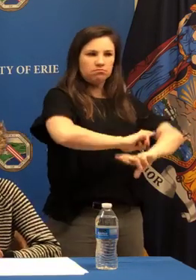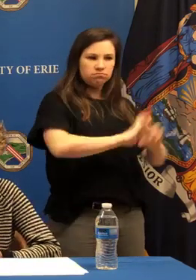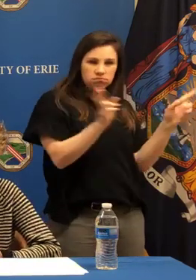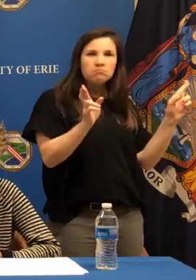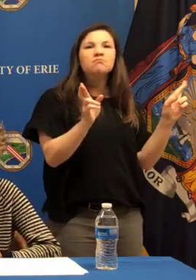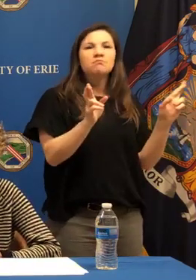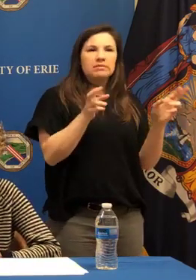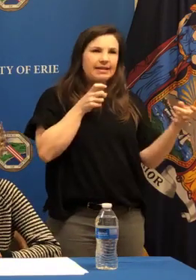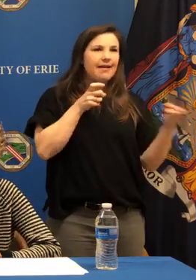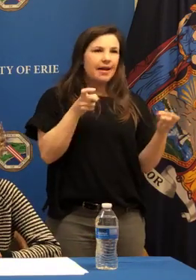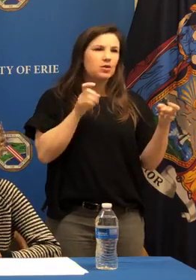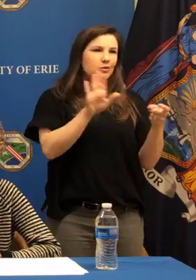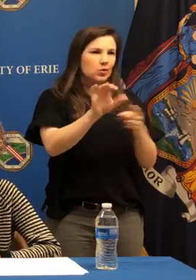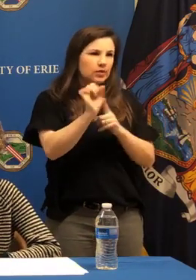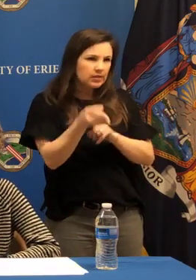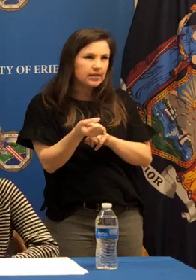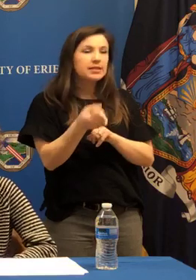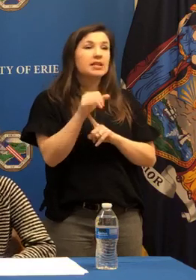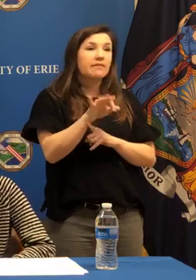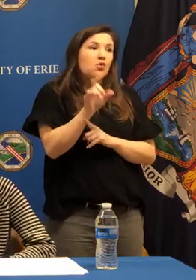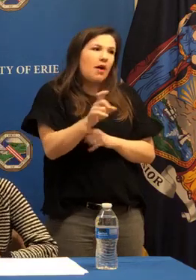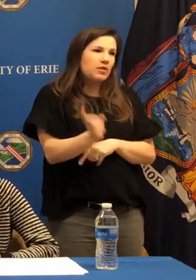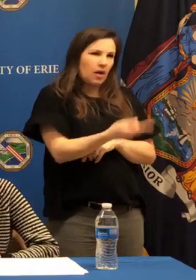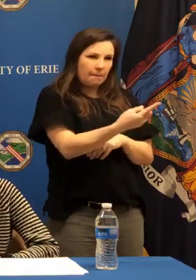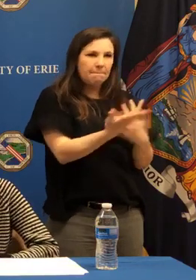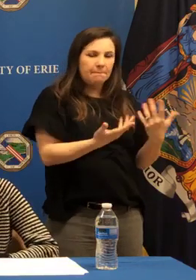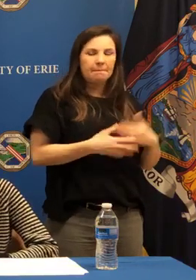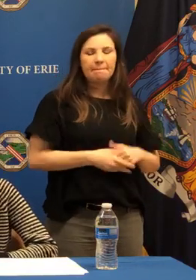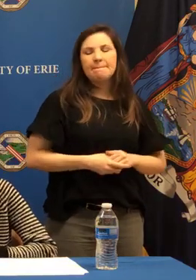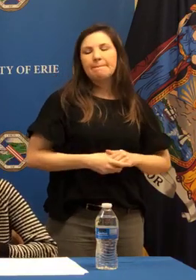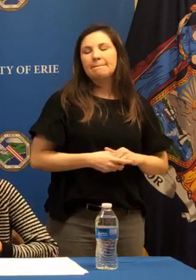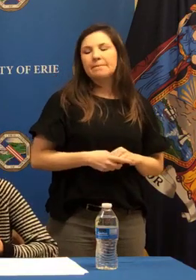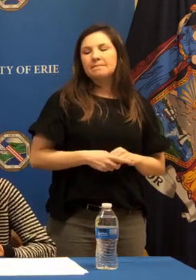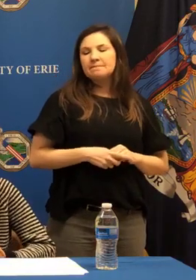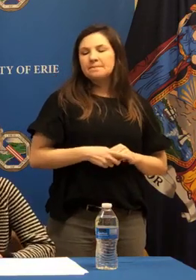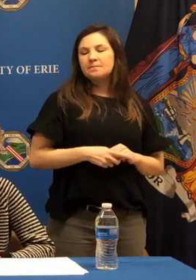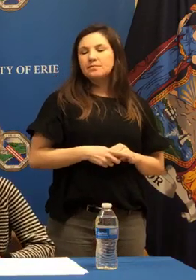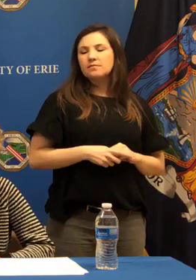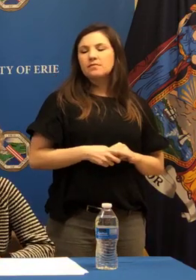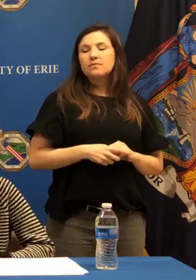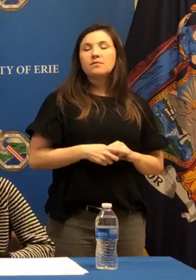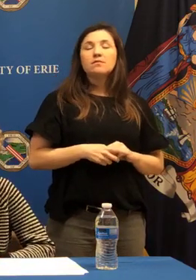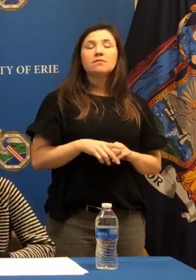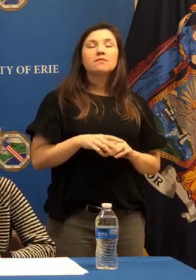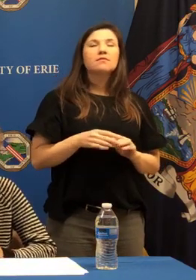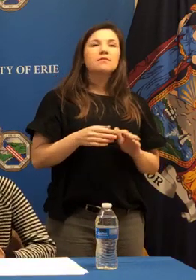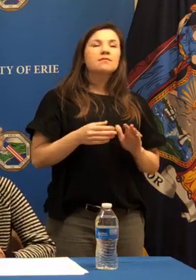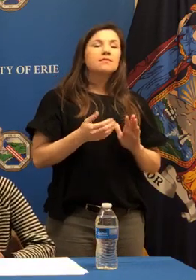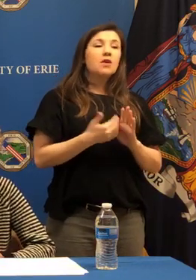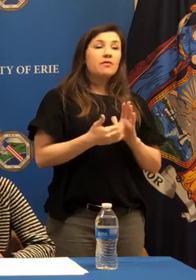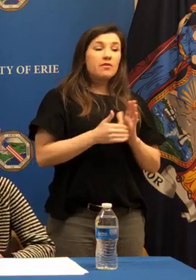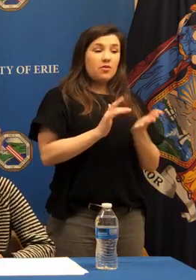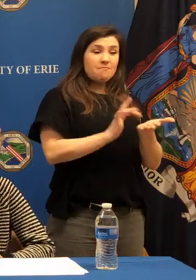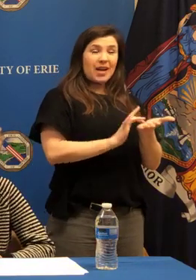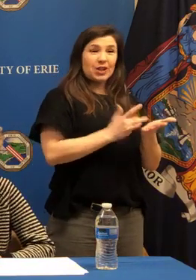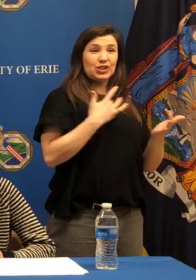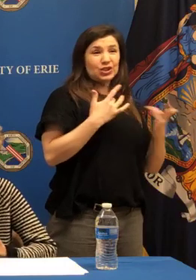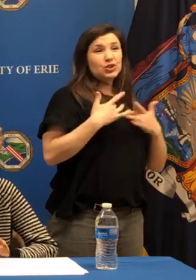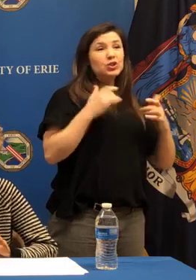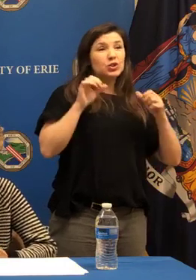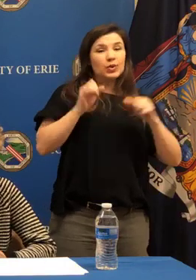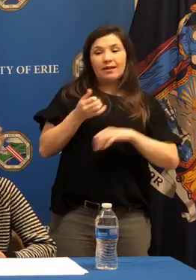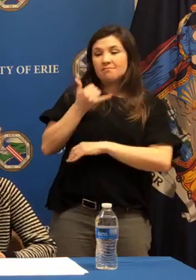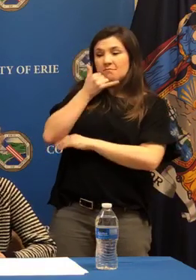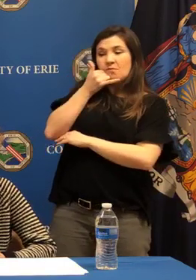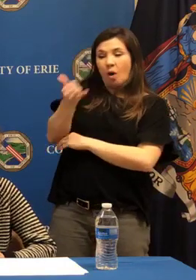to handle you if you do need to come. Many times when you have medical concerns, those can be managed over the phone